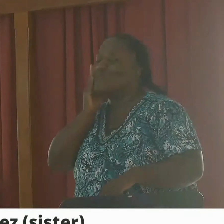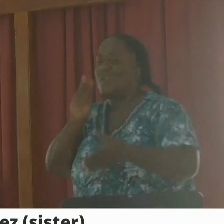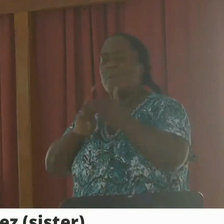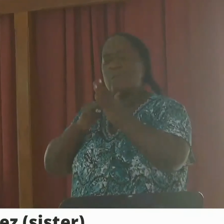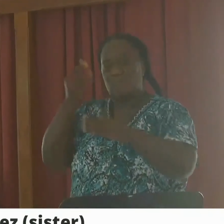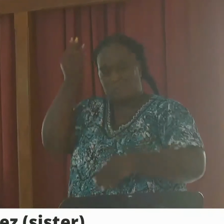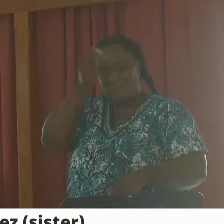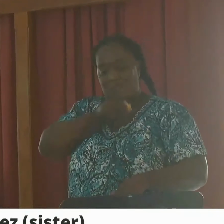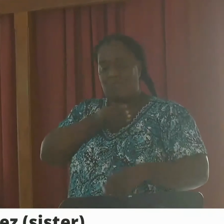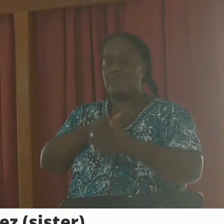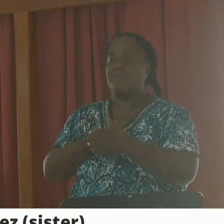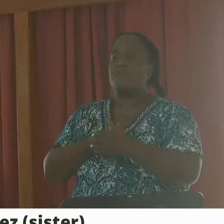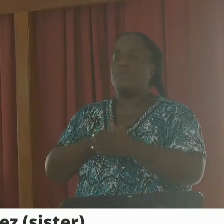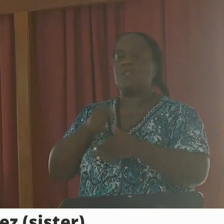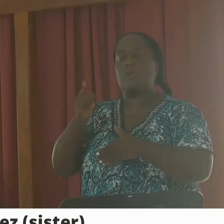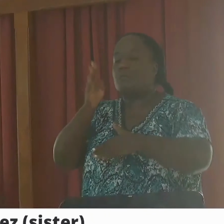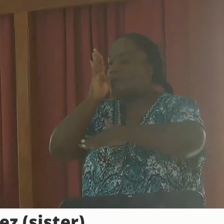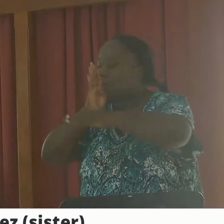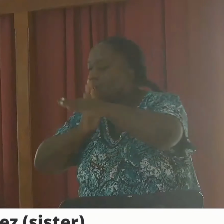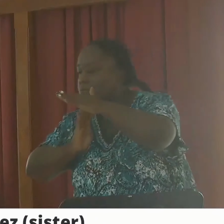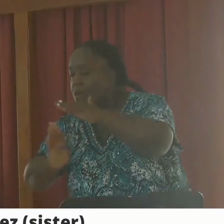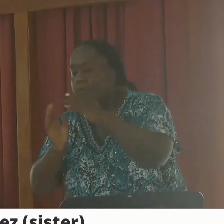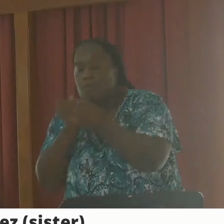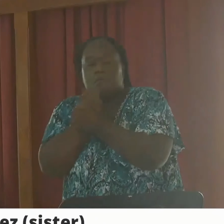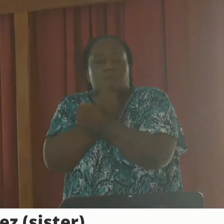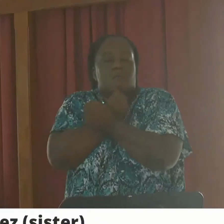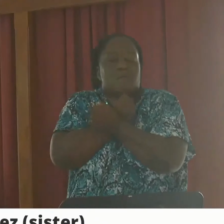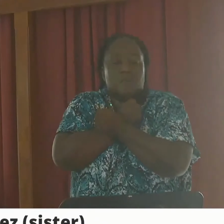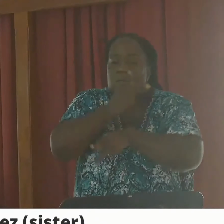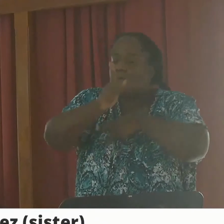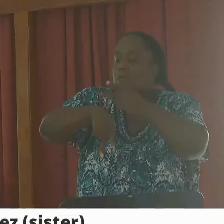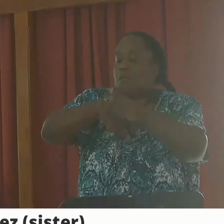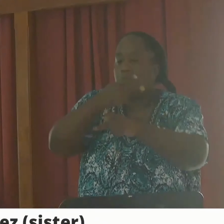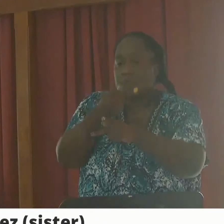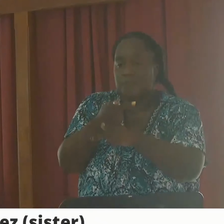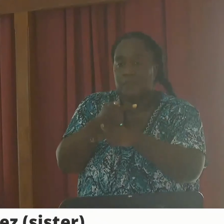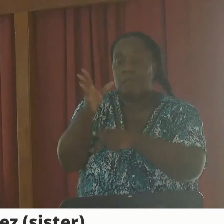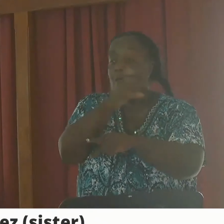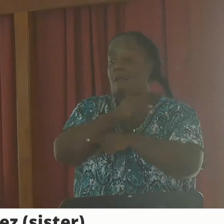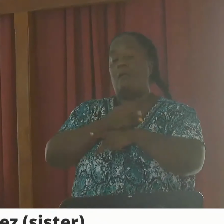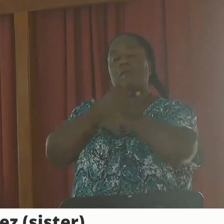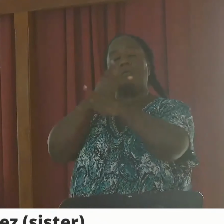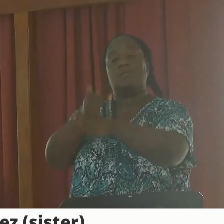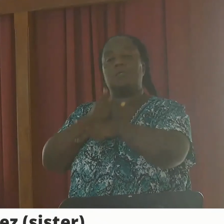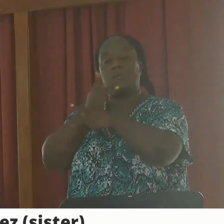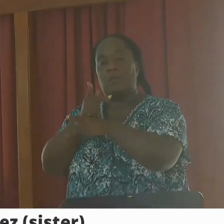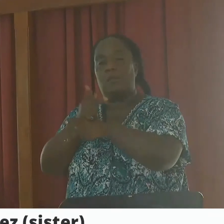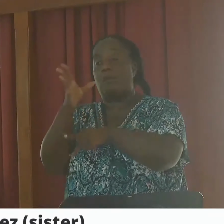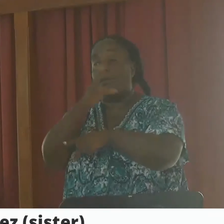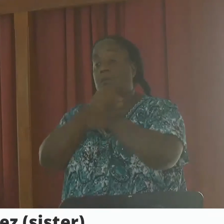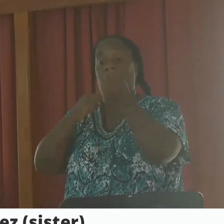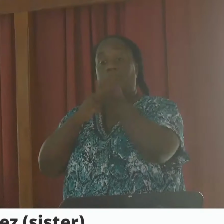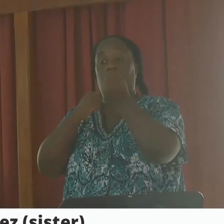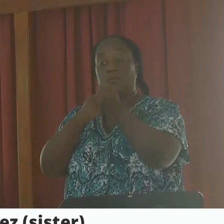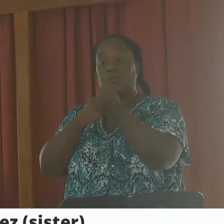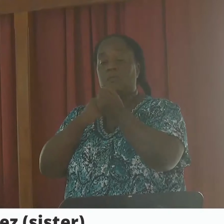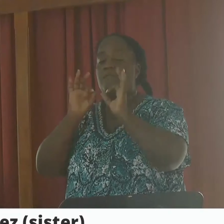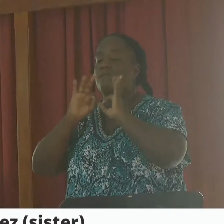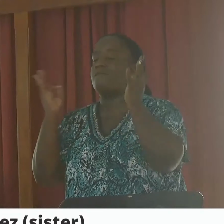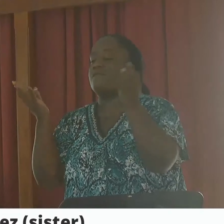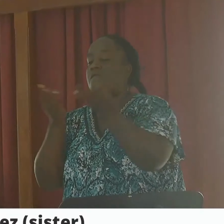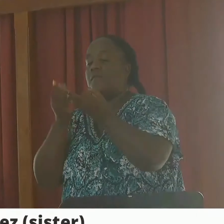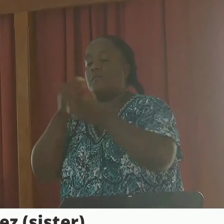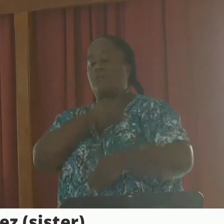was accommodating, humble, loving, kind, and took good care of and supported his